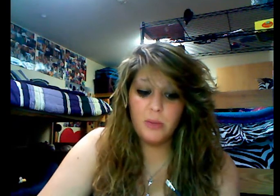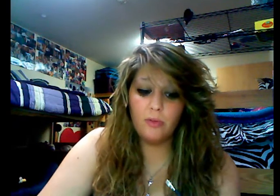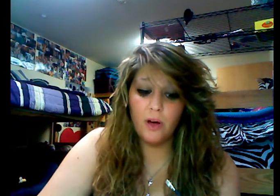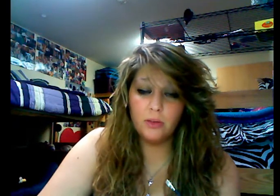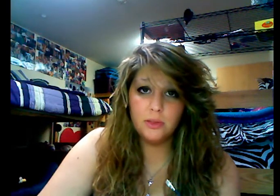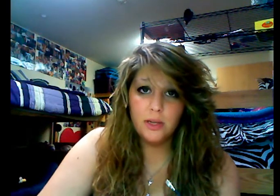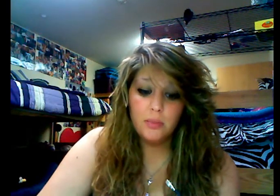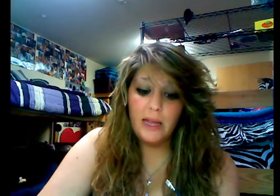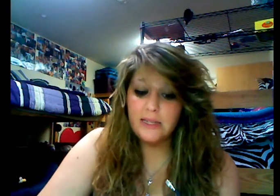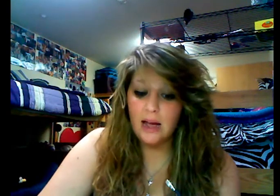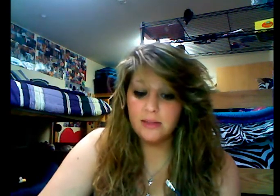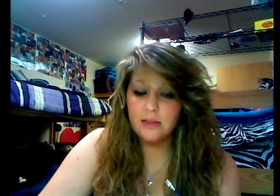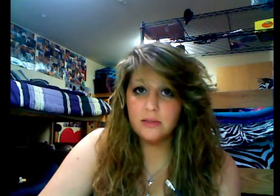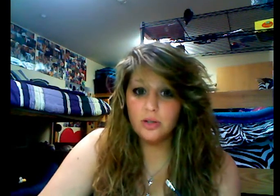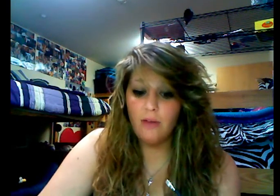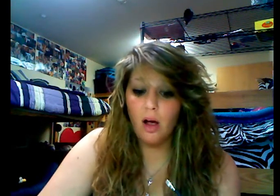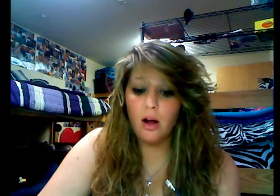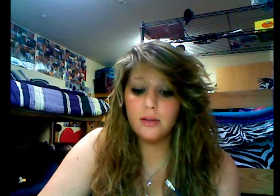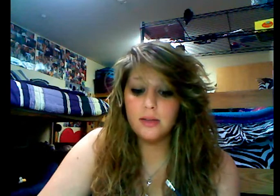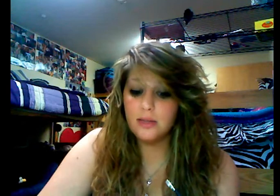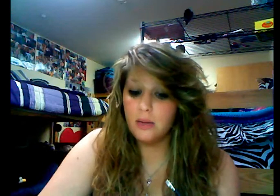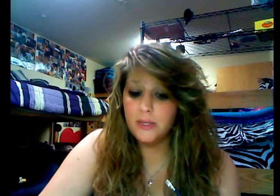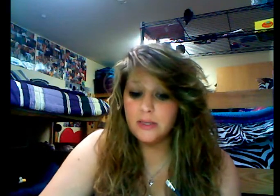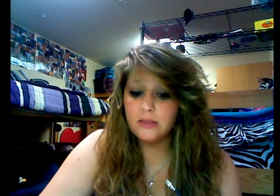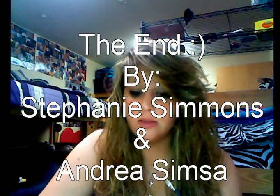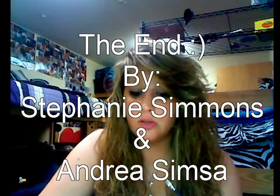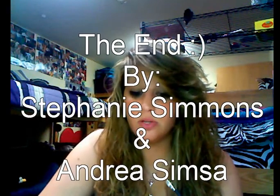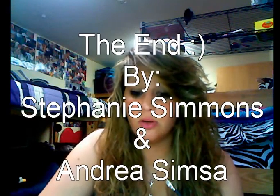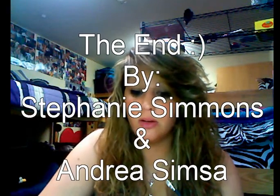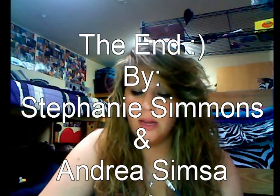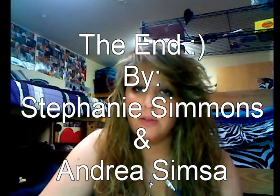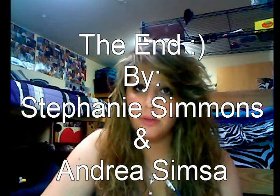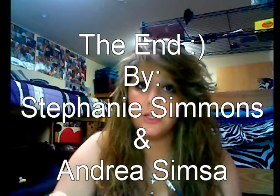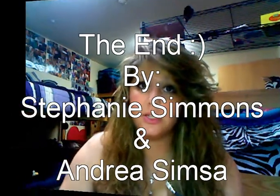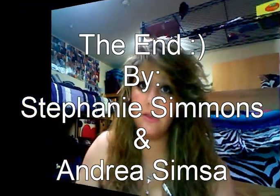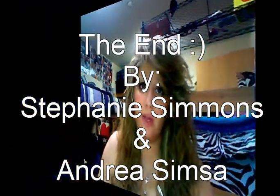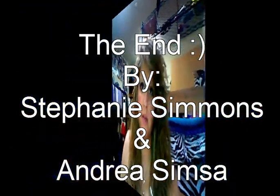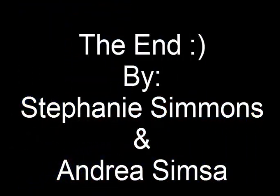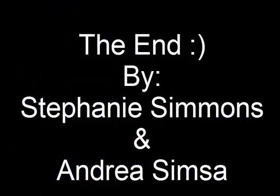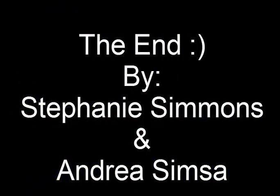people vote, pay taxes, drive cars, attend business, social, and religious events.